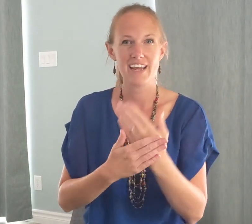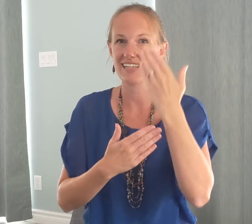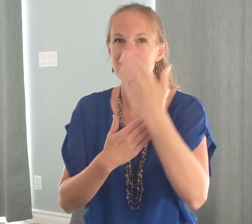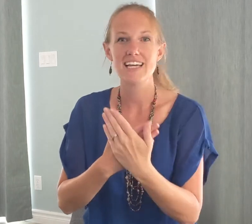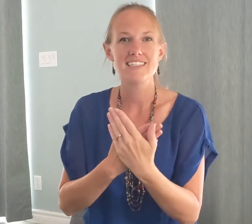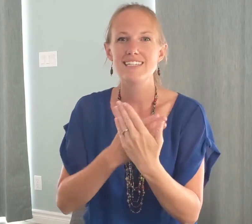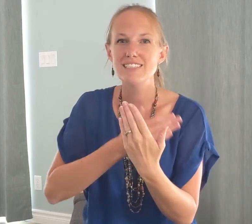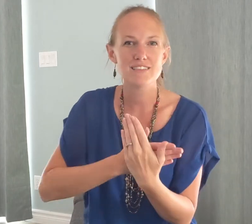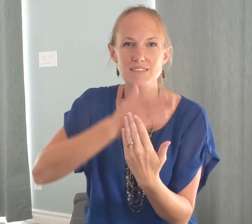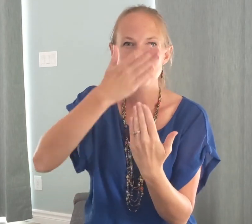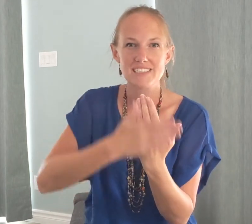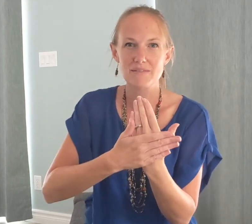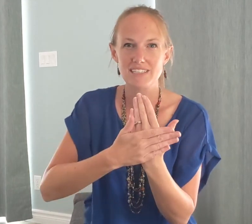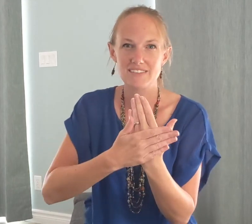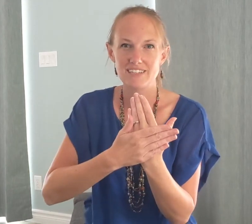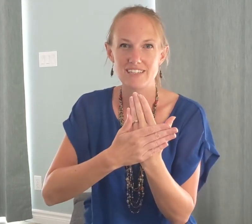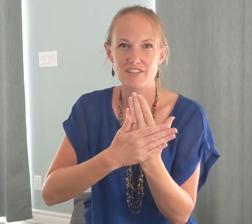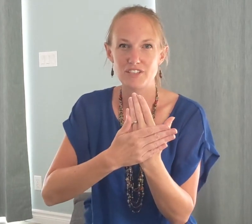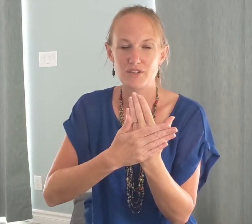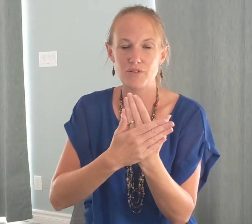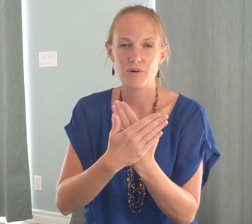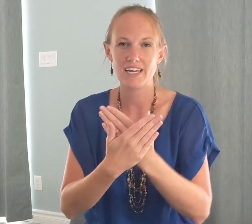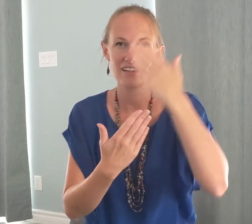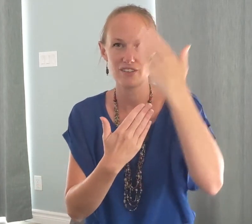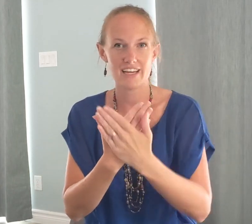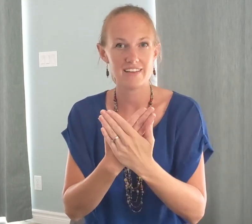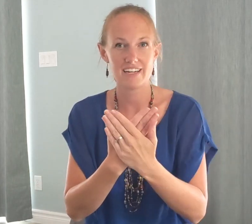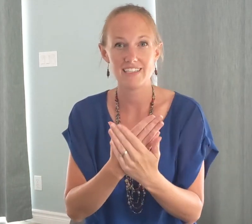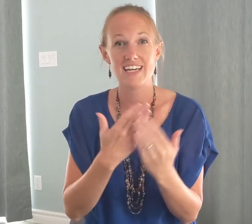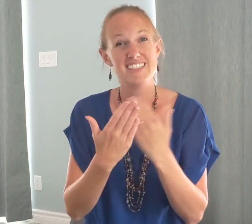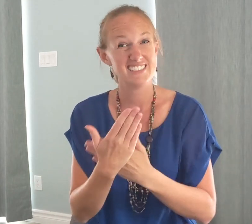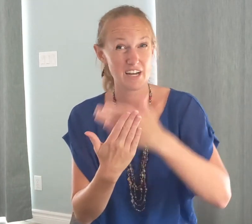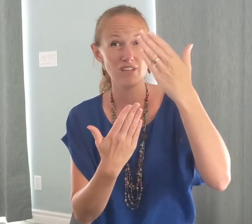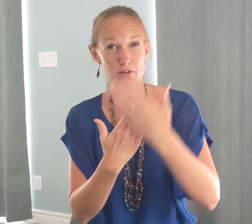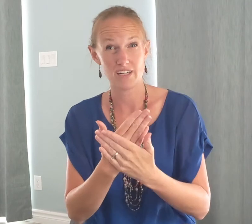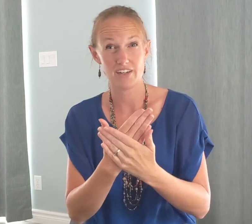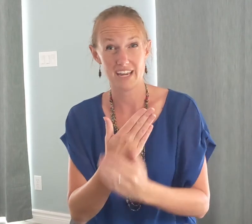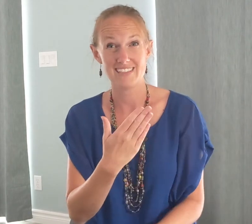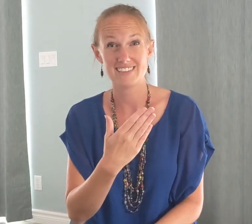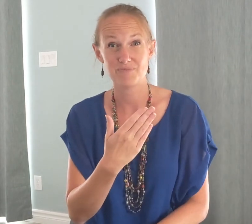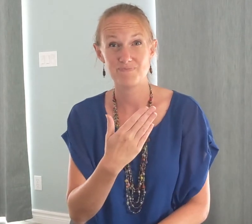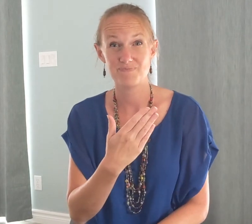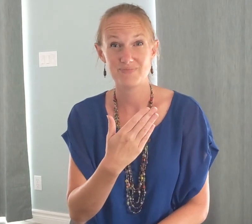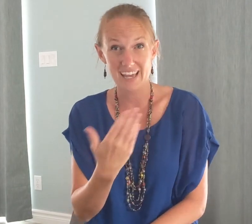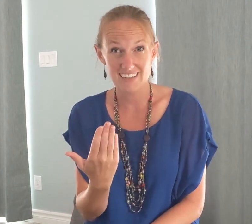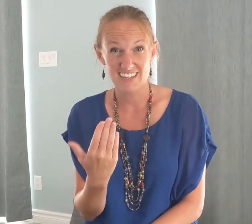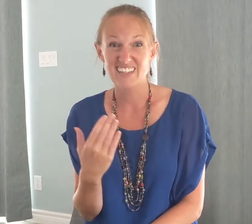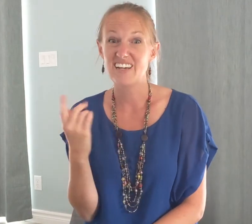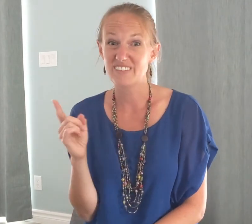hands. Doesn't mean something different if you do one hand or the other hand, just outline one of your hands. Okay? I know that's a